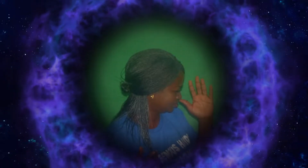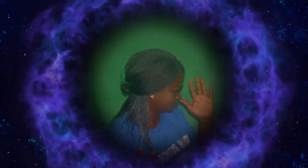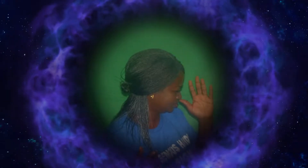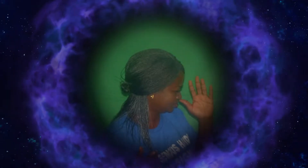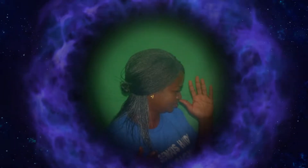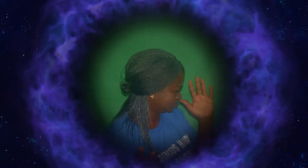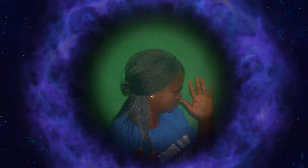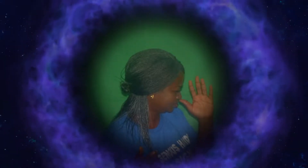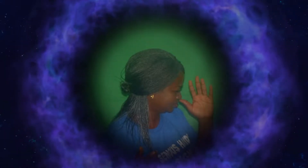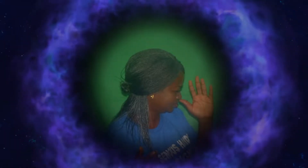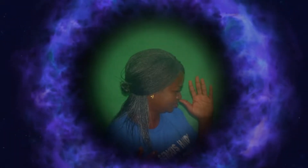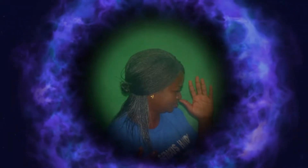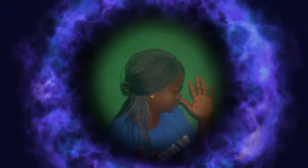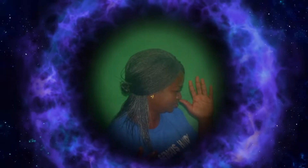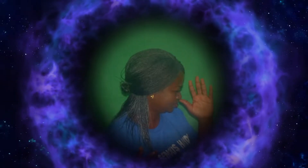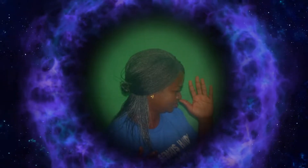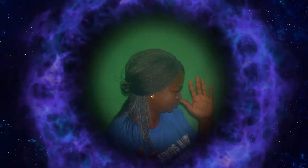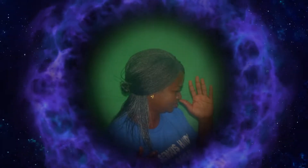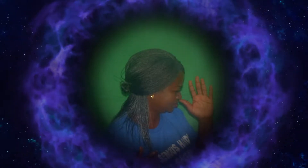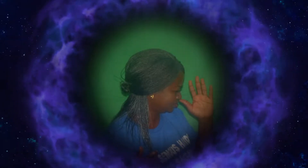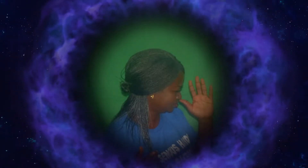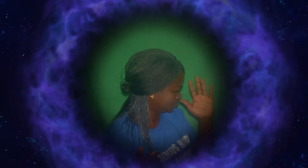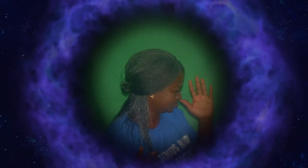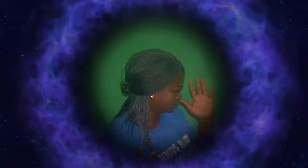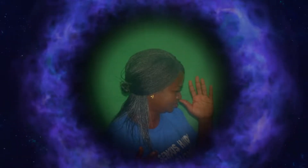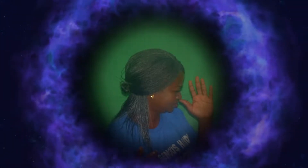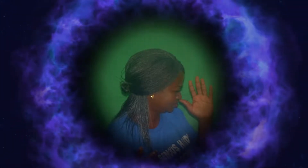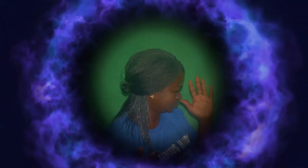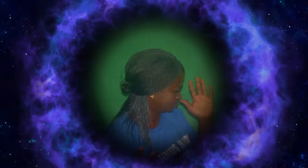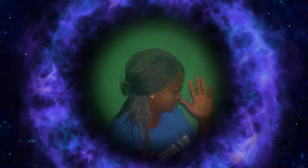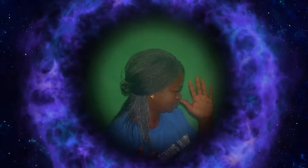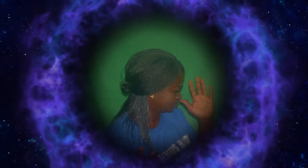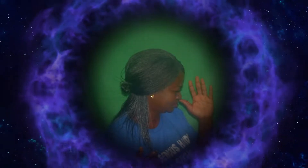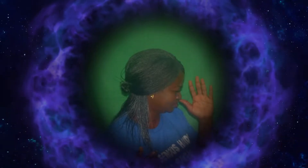Sarah? The voice asked. Sarah.